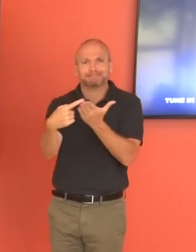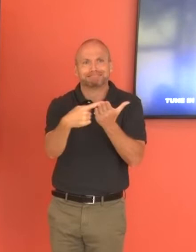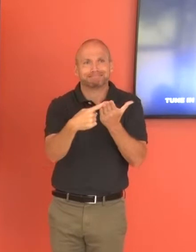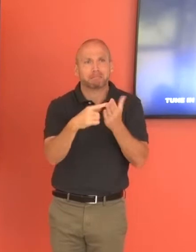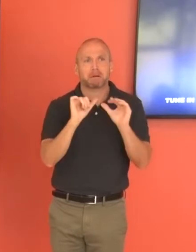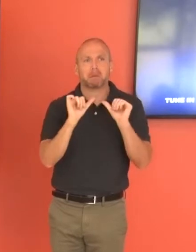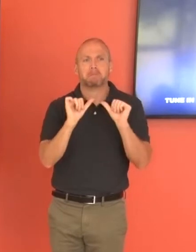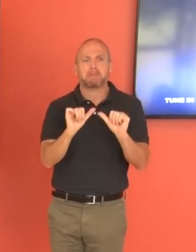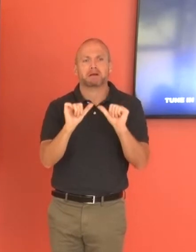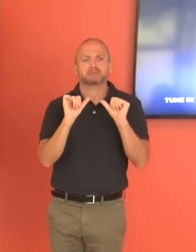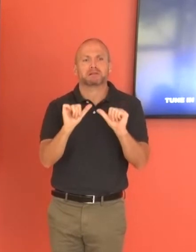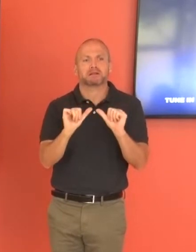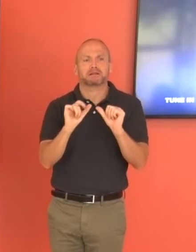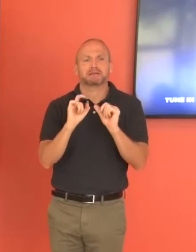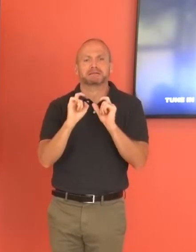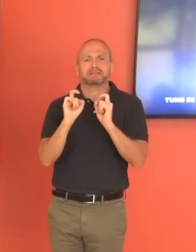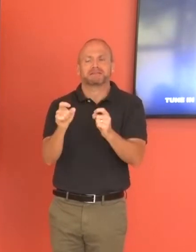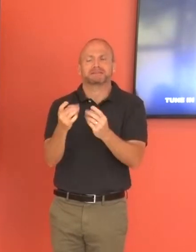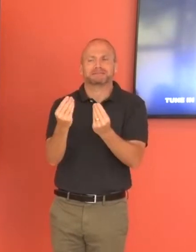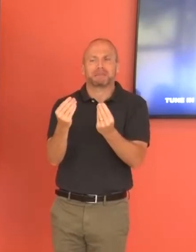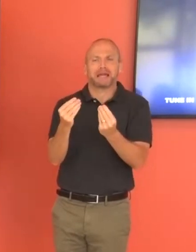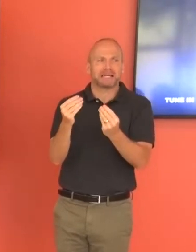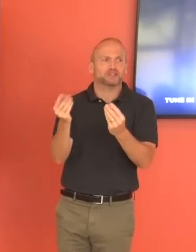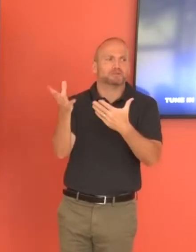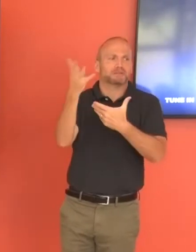potential for annexation in the San Marcos area.